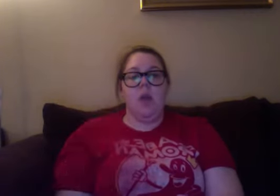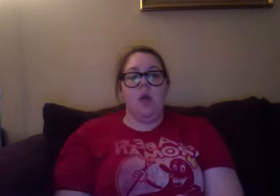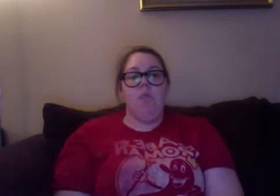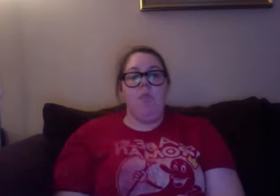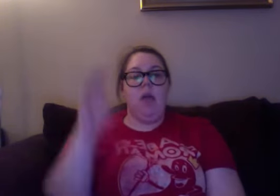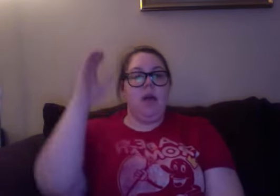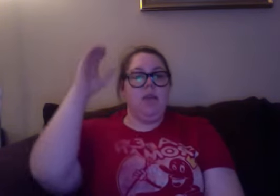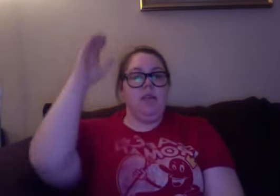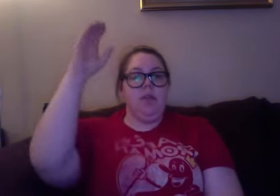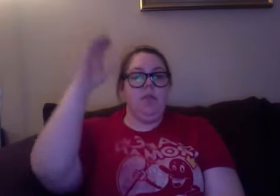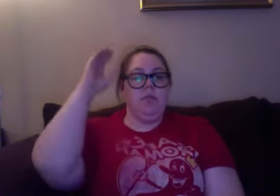male cousin,